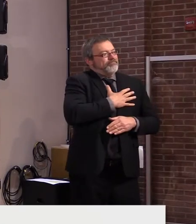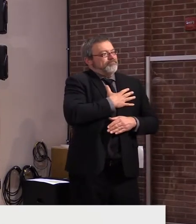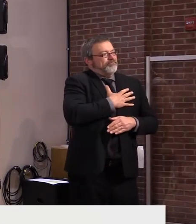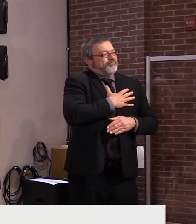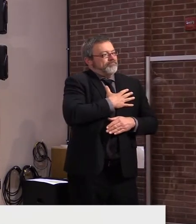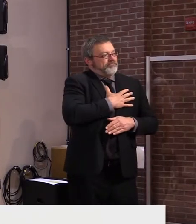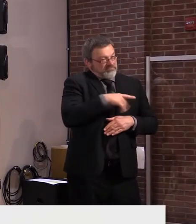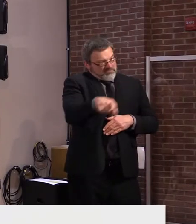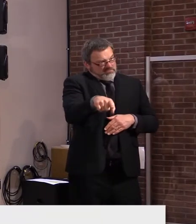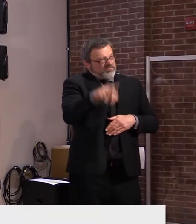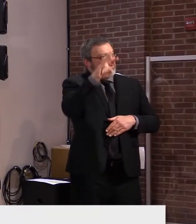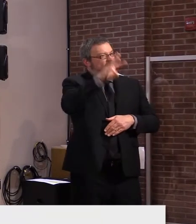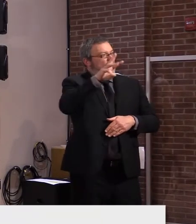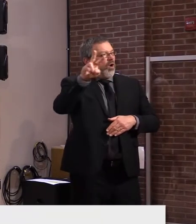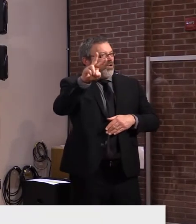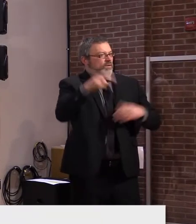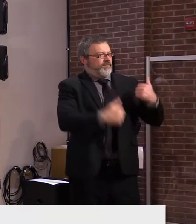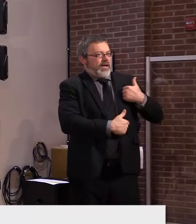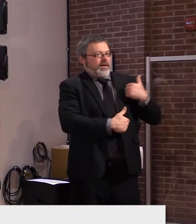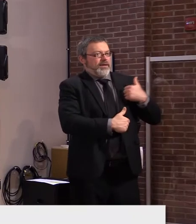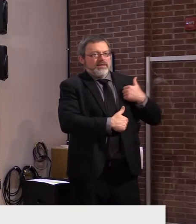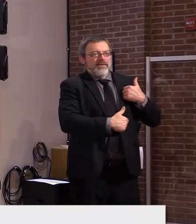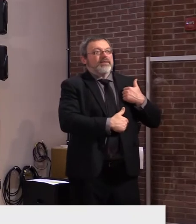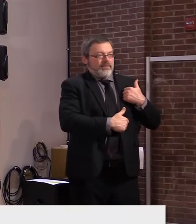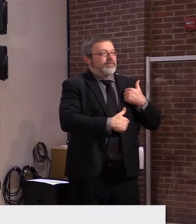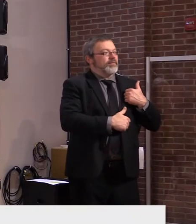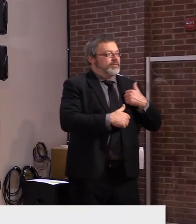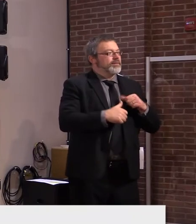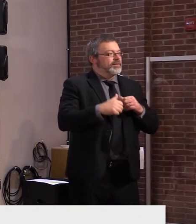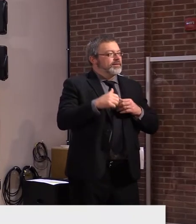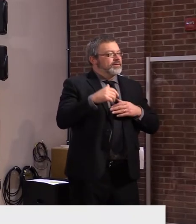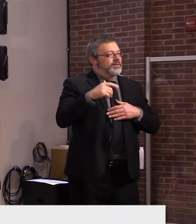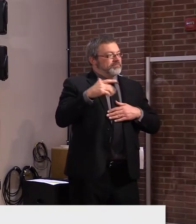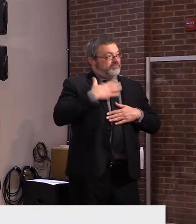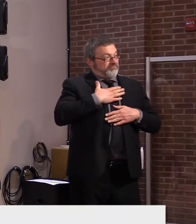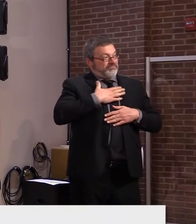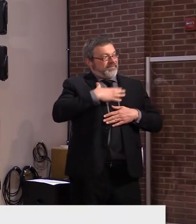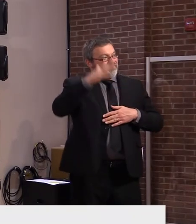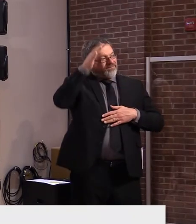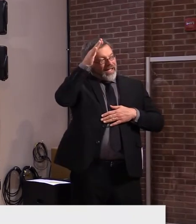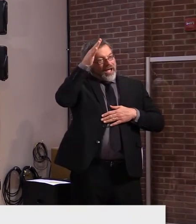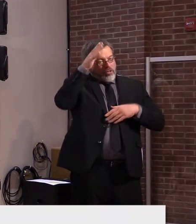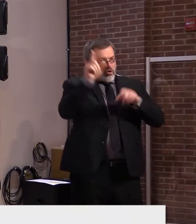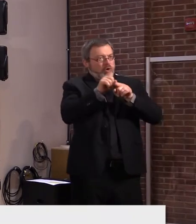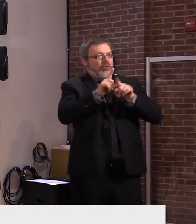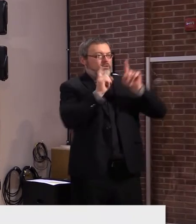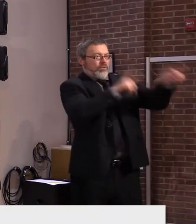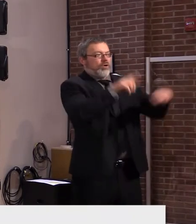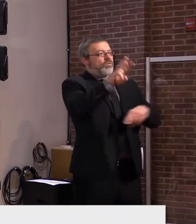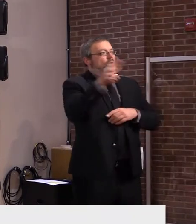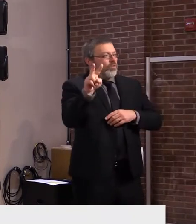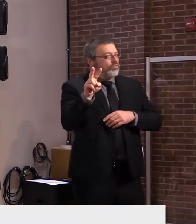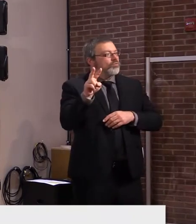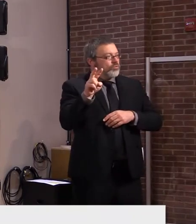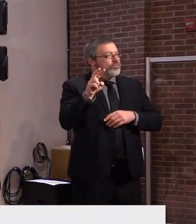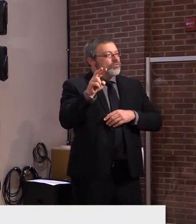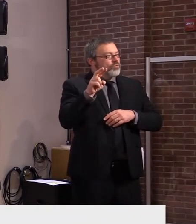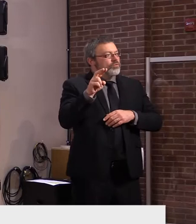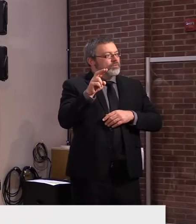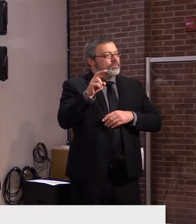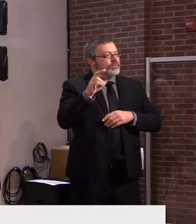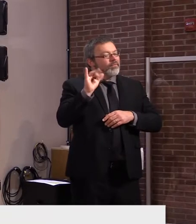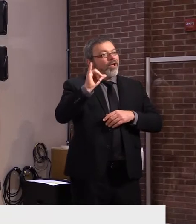Third Army in France as a tanker under General Patton. I wanted to share the sad news about